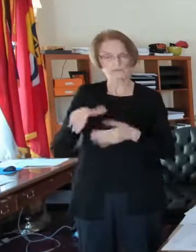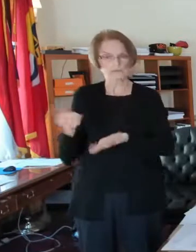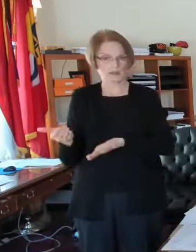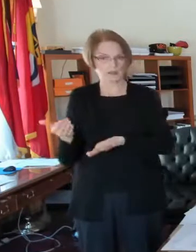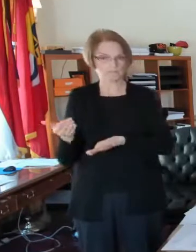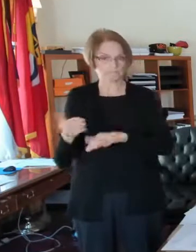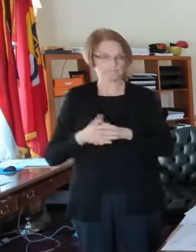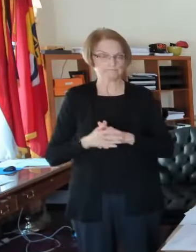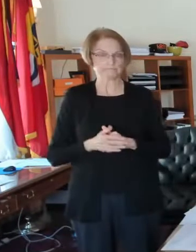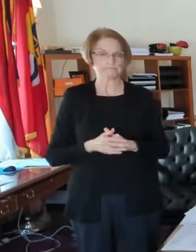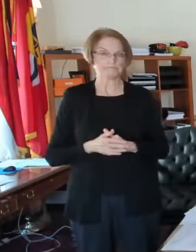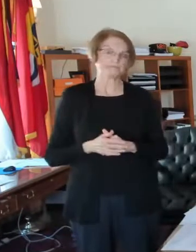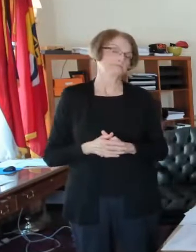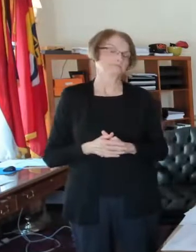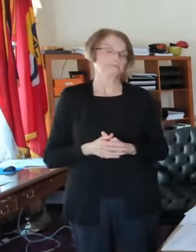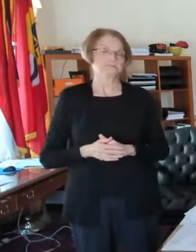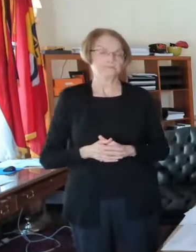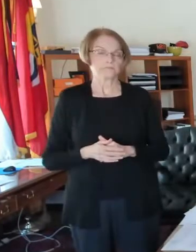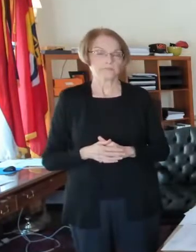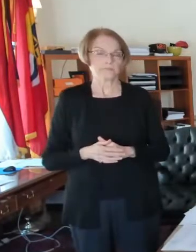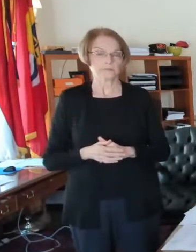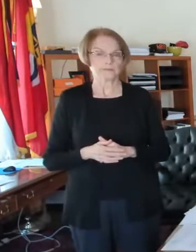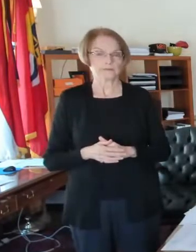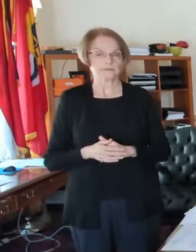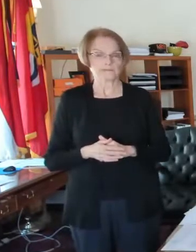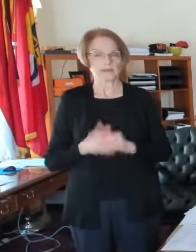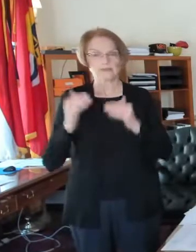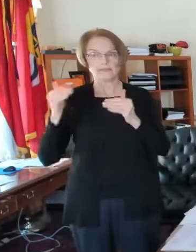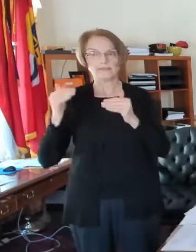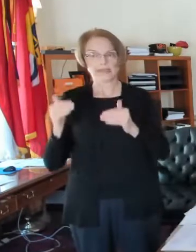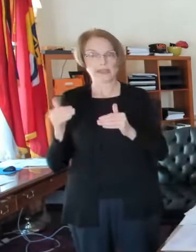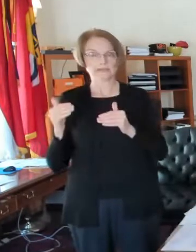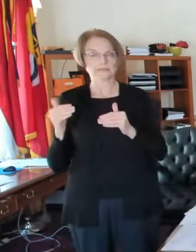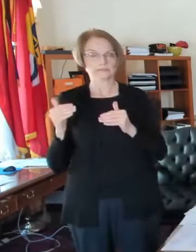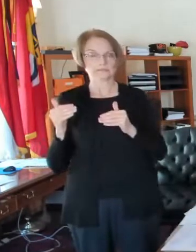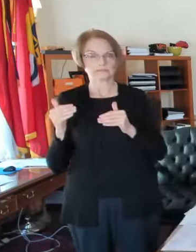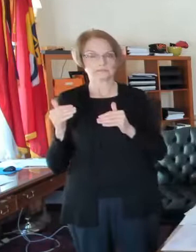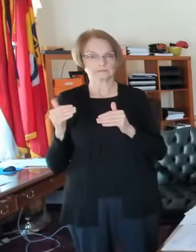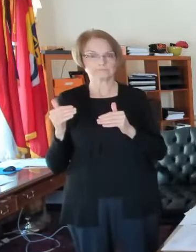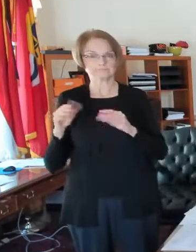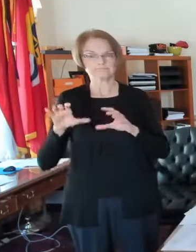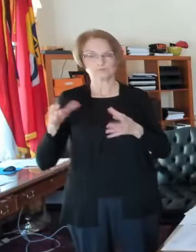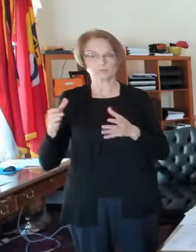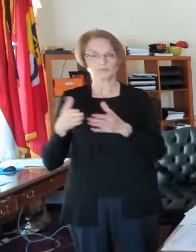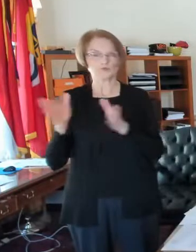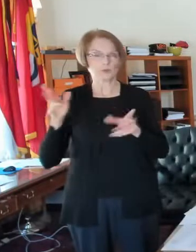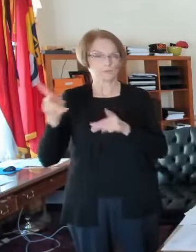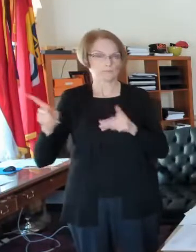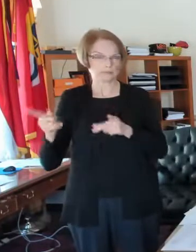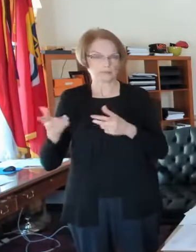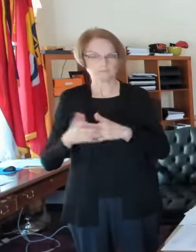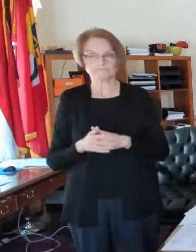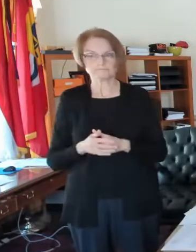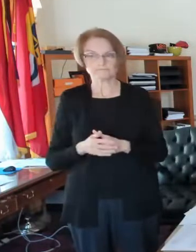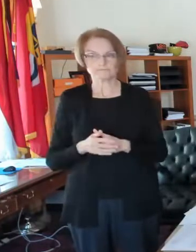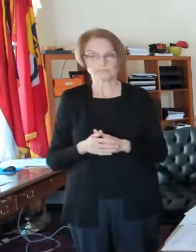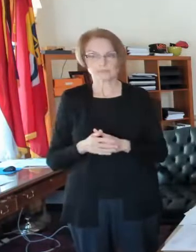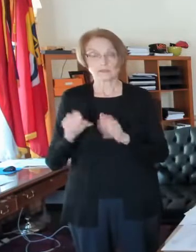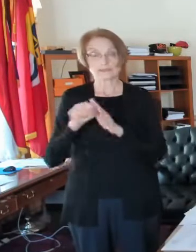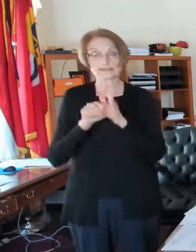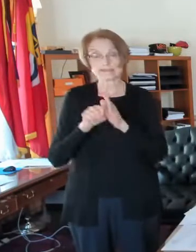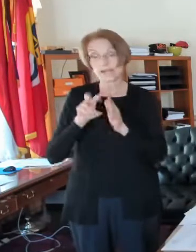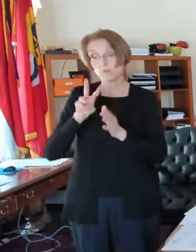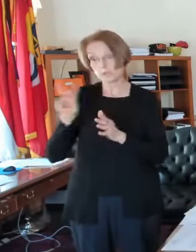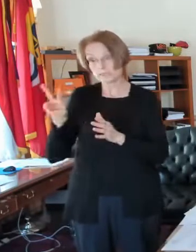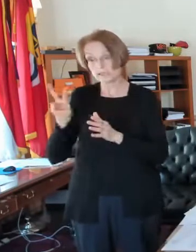virus. And then next is onto the general public. If you look at the state's website or the